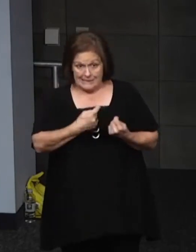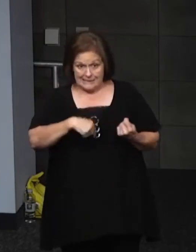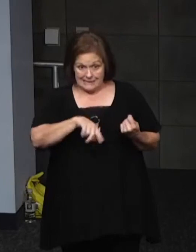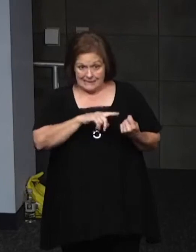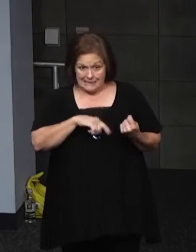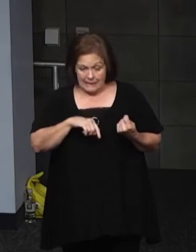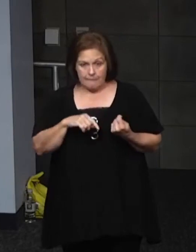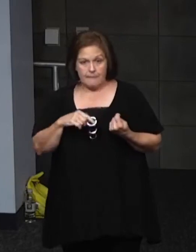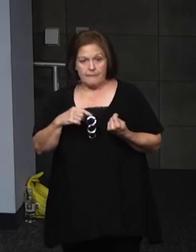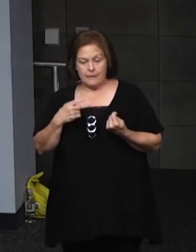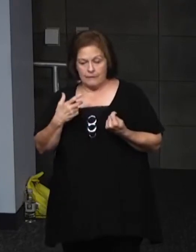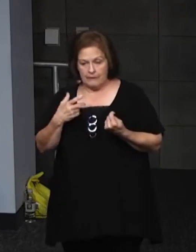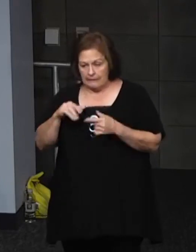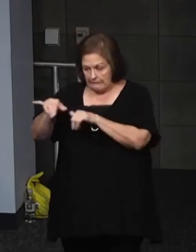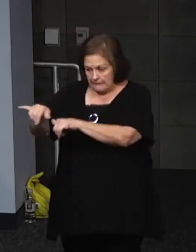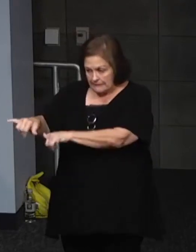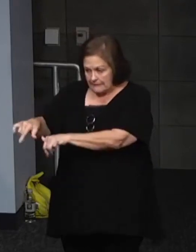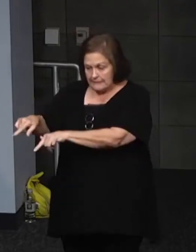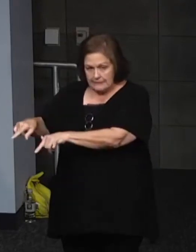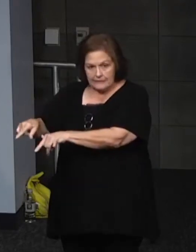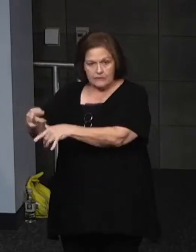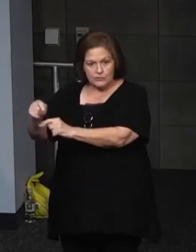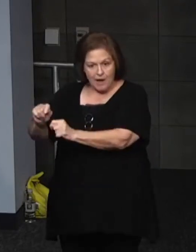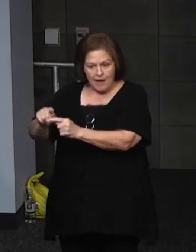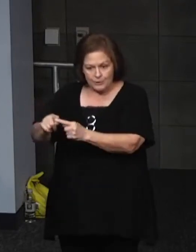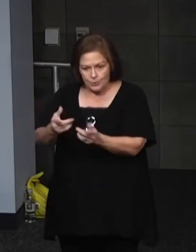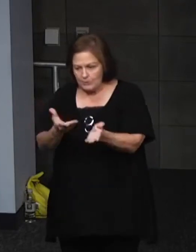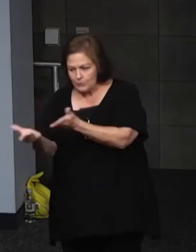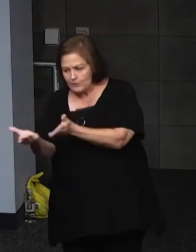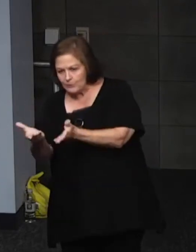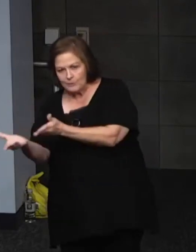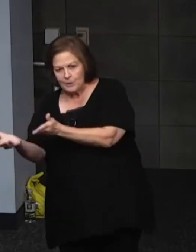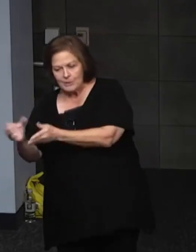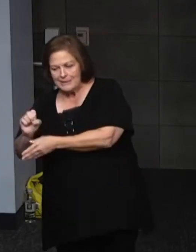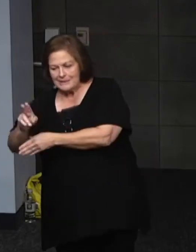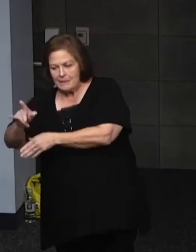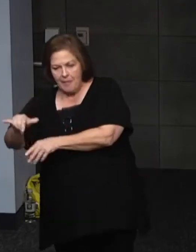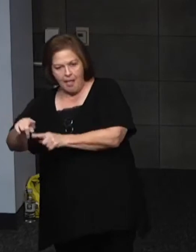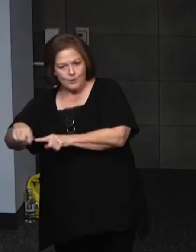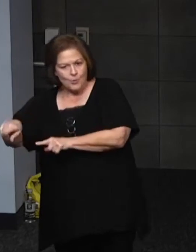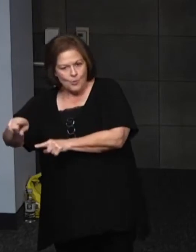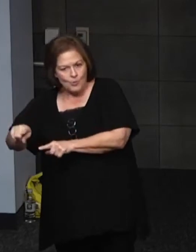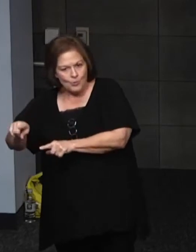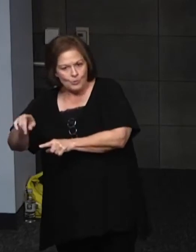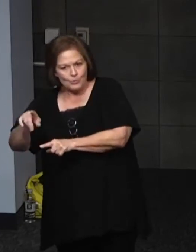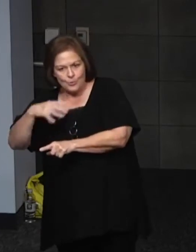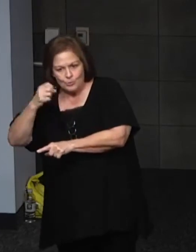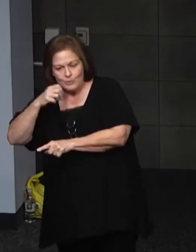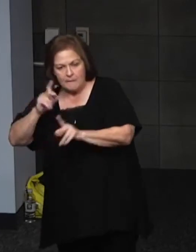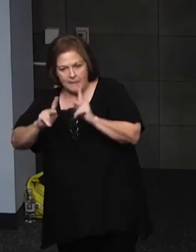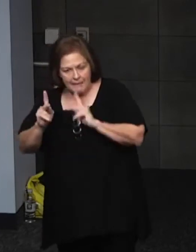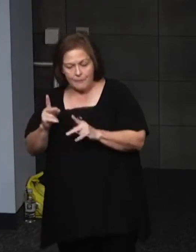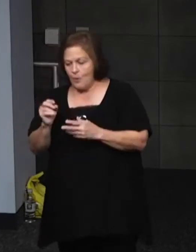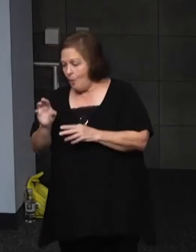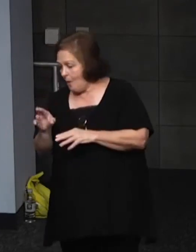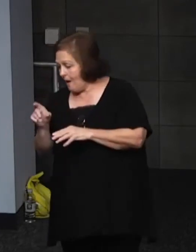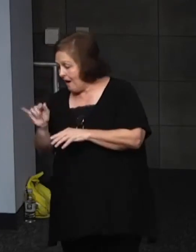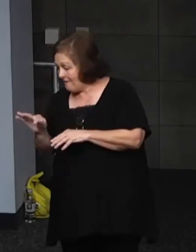holding people in place, trying to deliver supplies to them at home and get them to a hospital if they